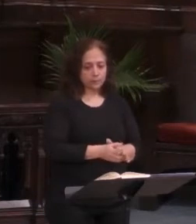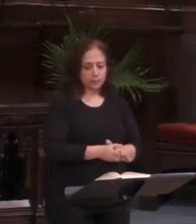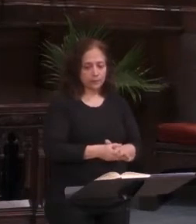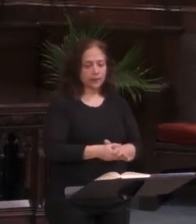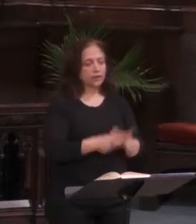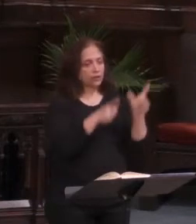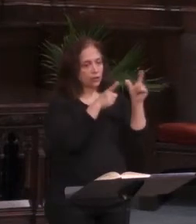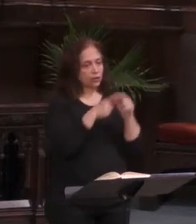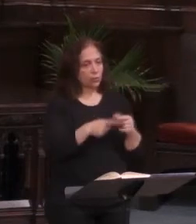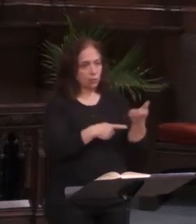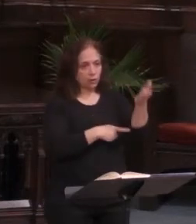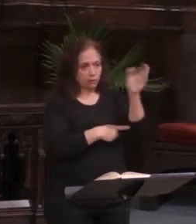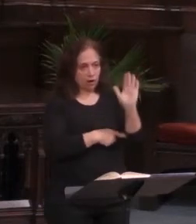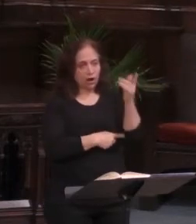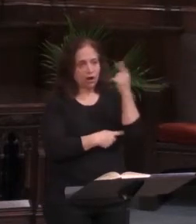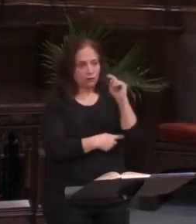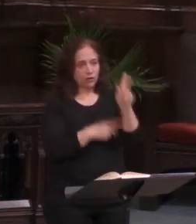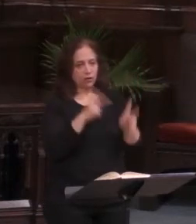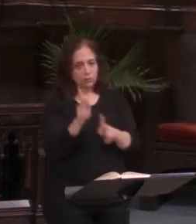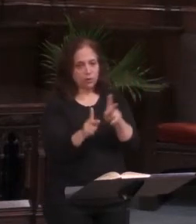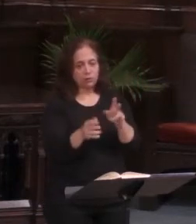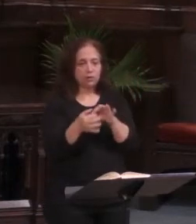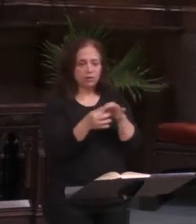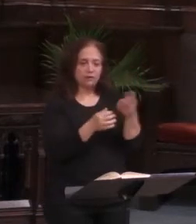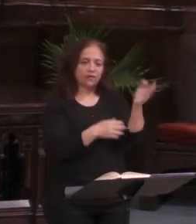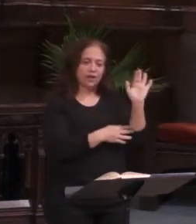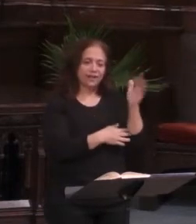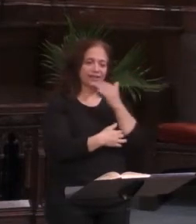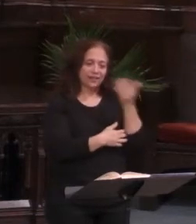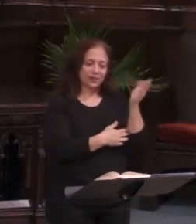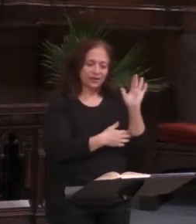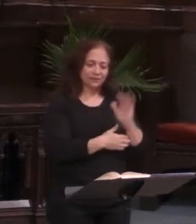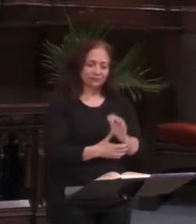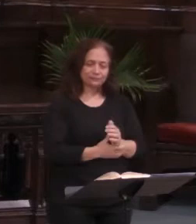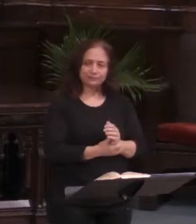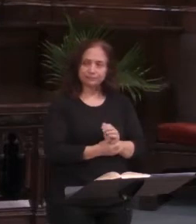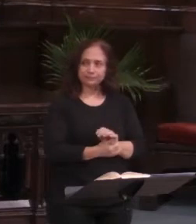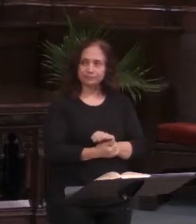The word of God for the people of God. Thanks be to God.